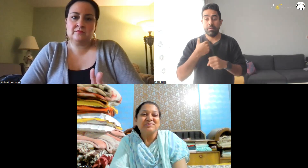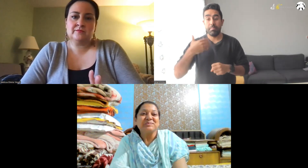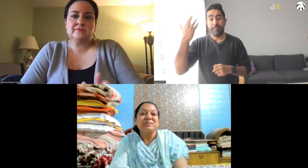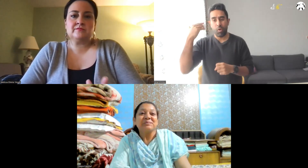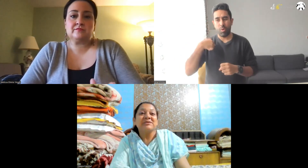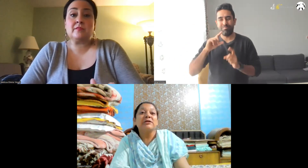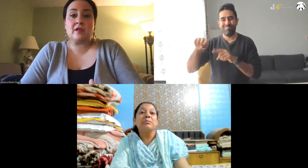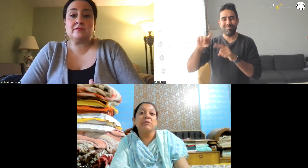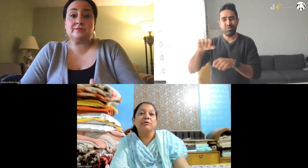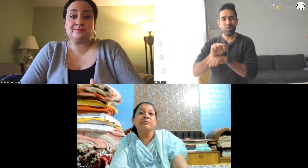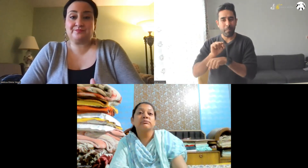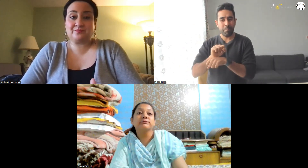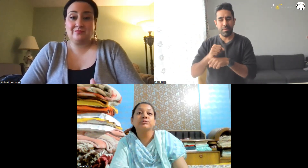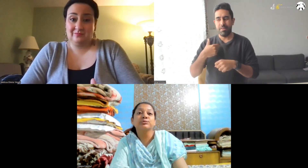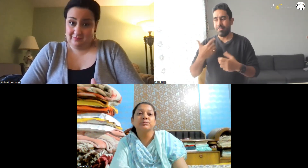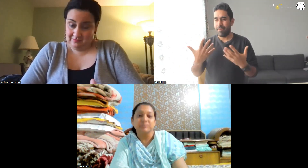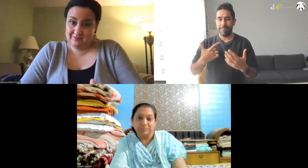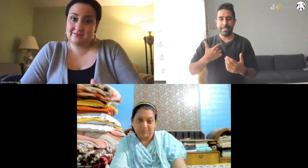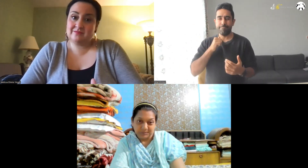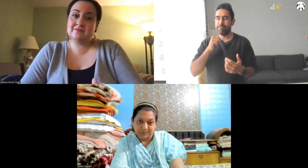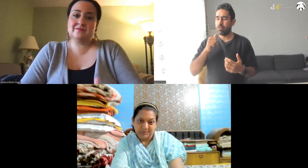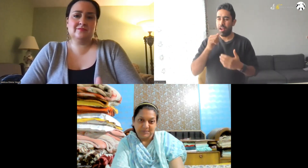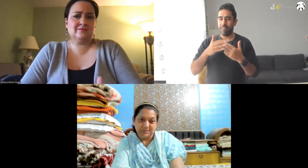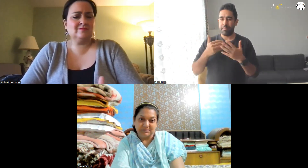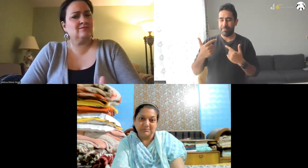that if we are ill, so how we can deal with it?